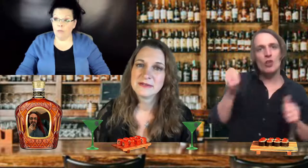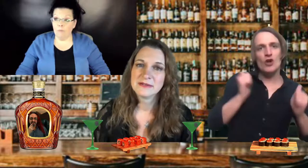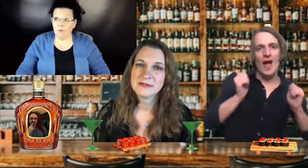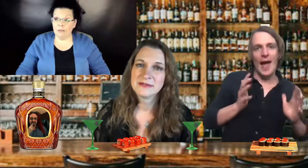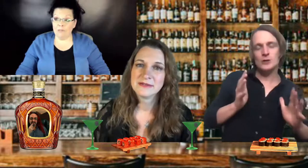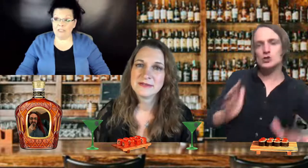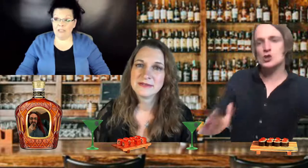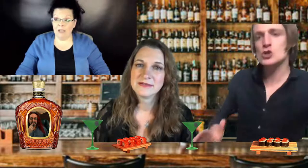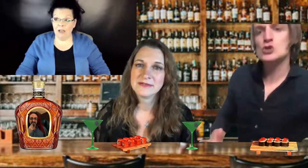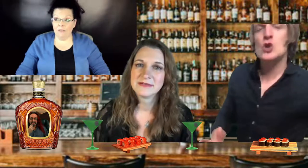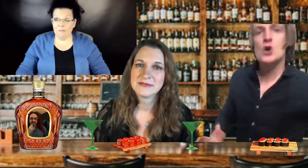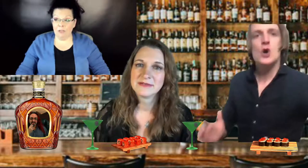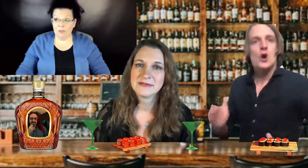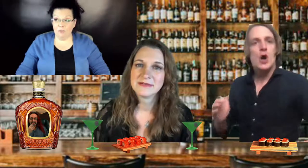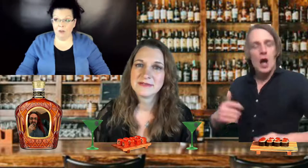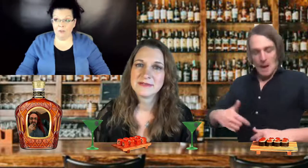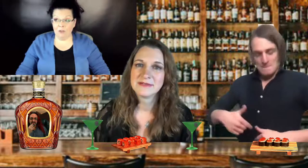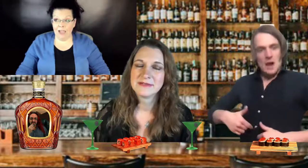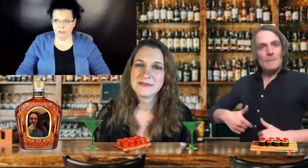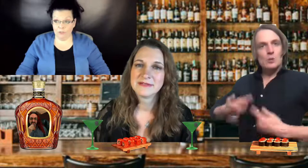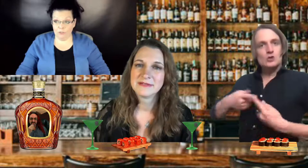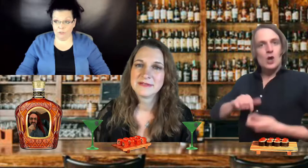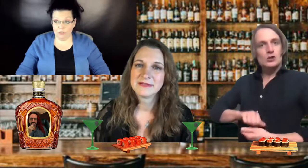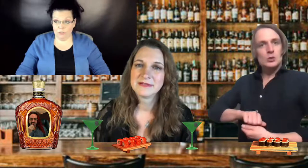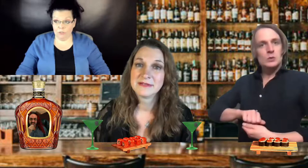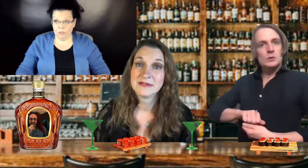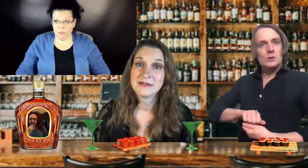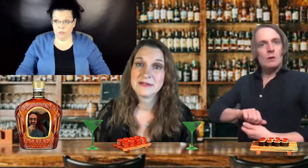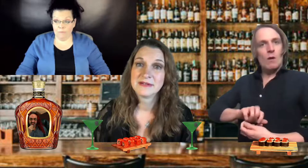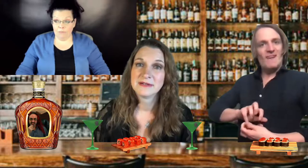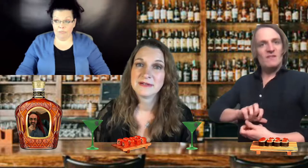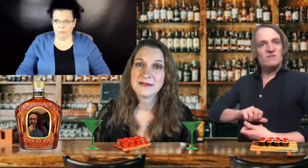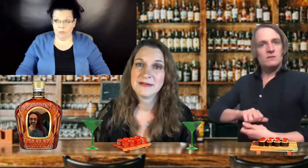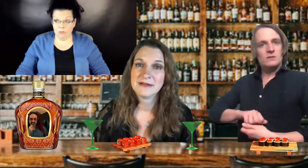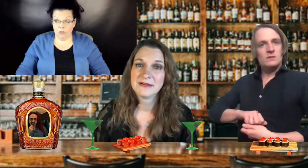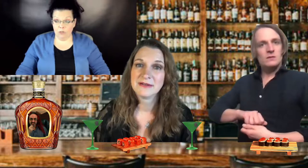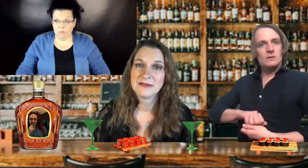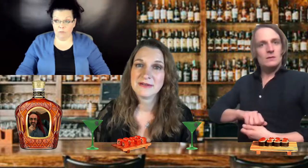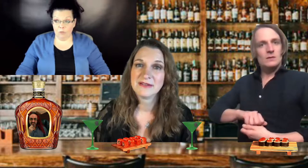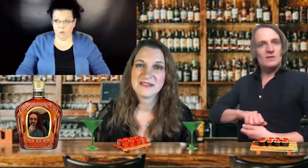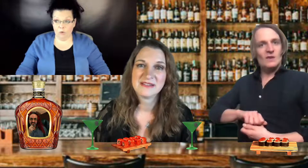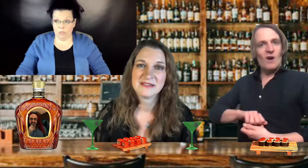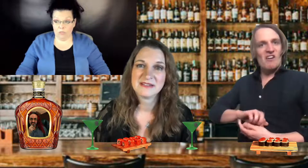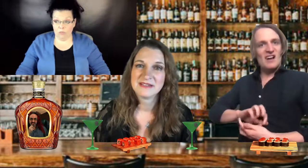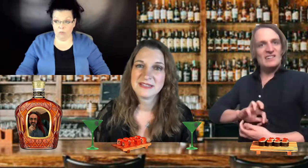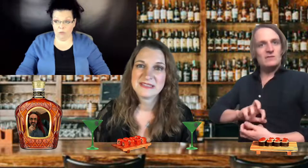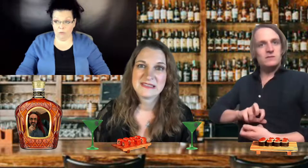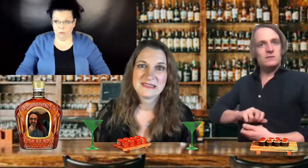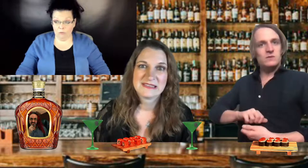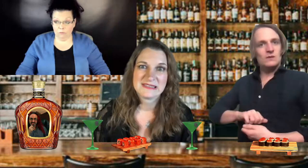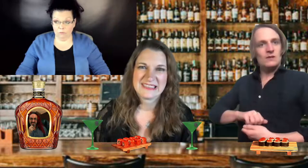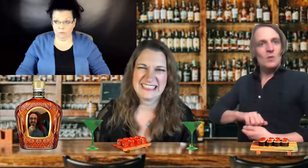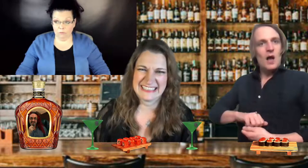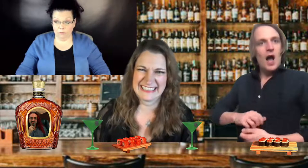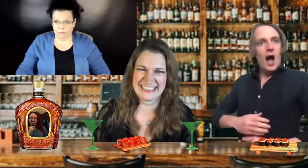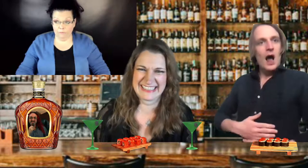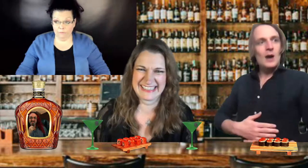And at one point I was sitting on the bench with other actors and my stomach started to make noise and growl.